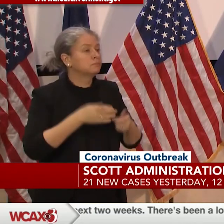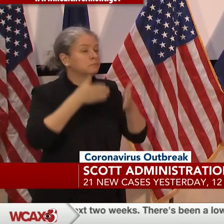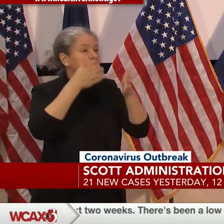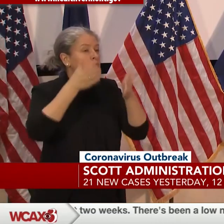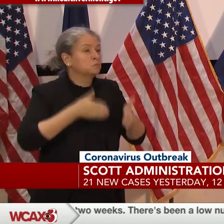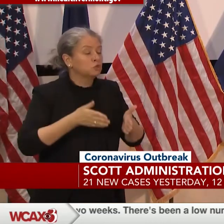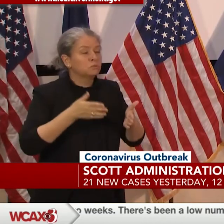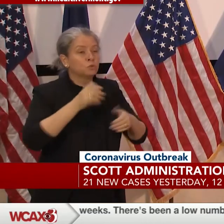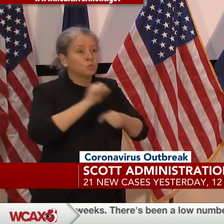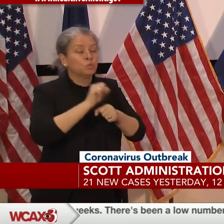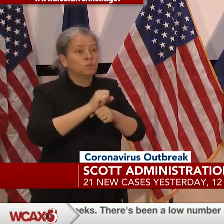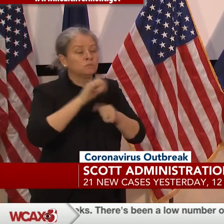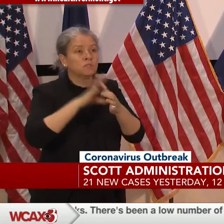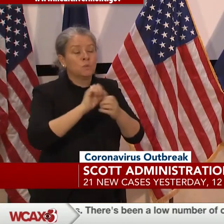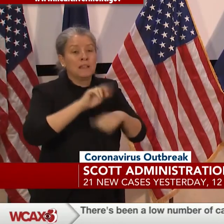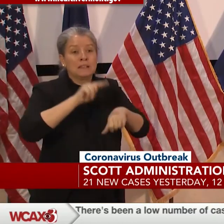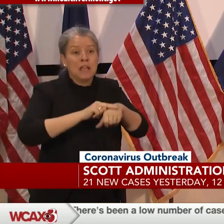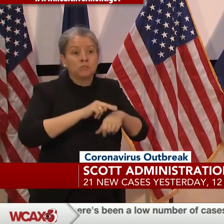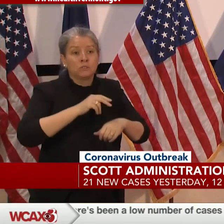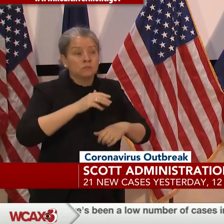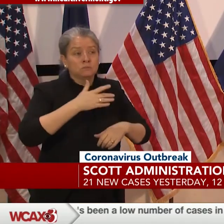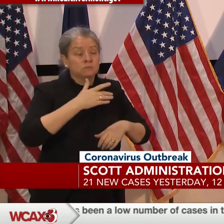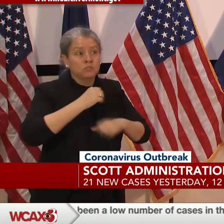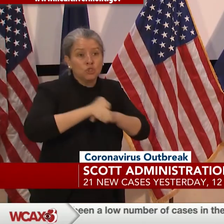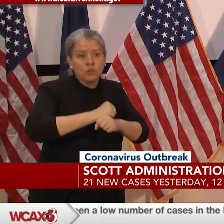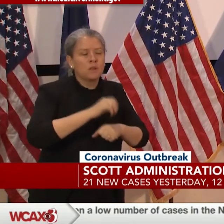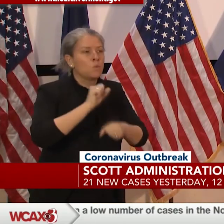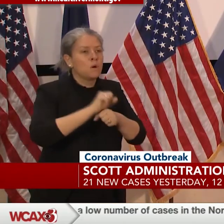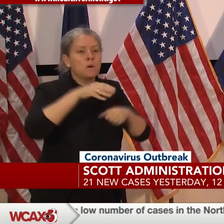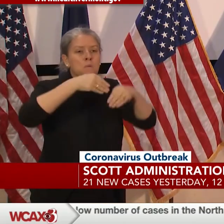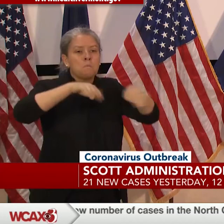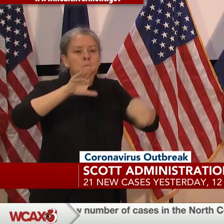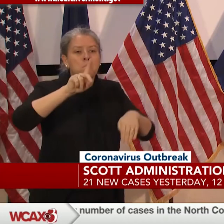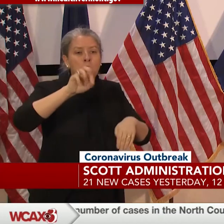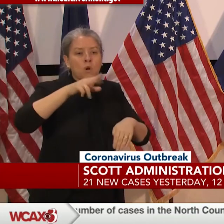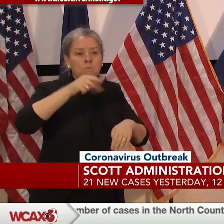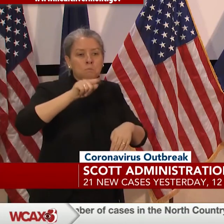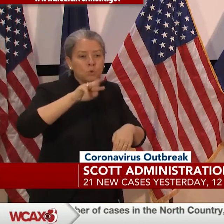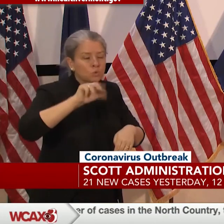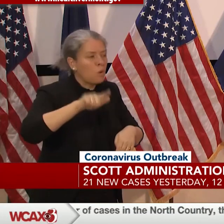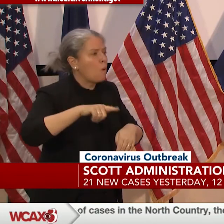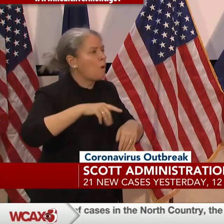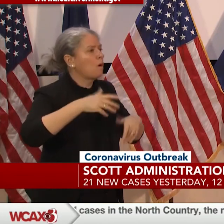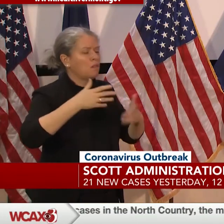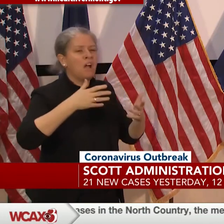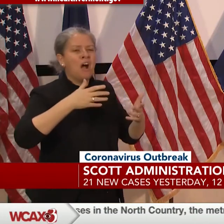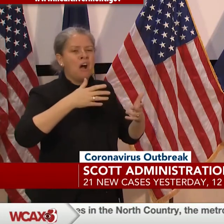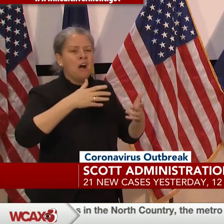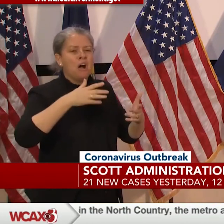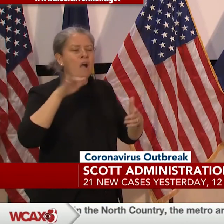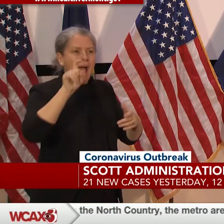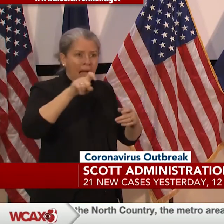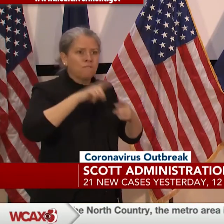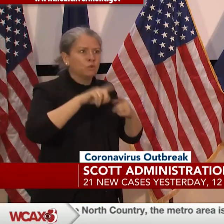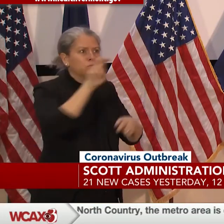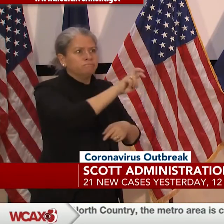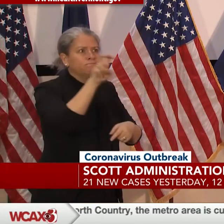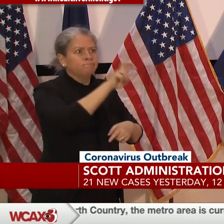dealing with national security, working for Border Patrol or something of that nature, that would be exempted as well.